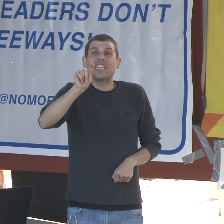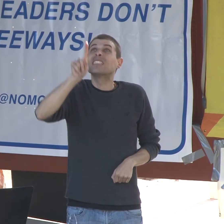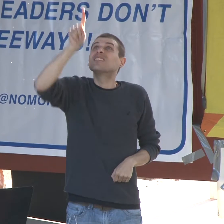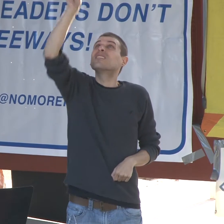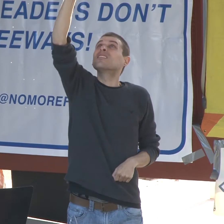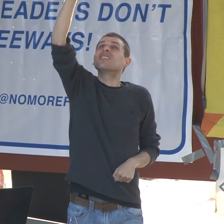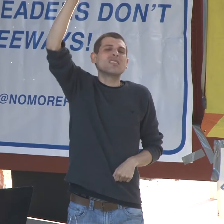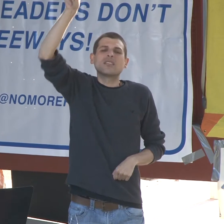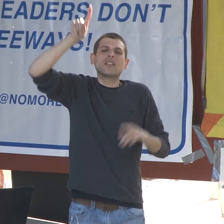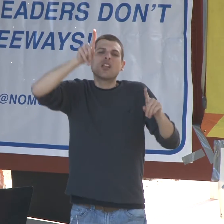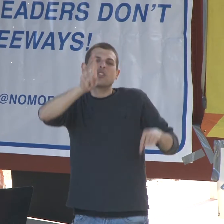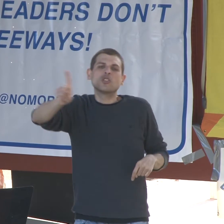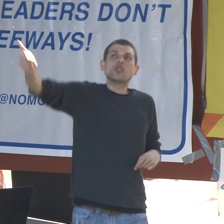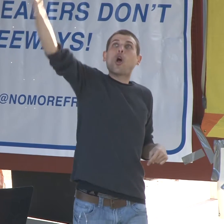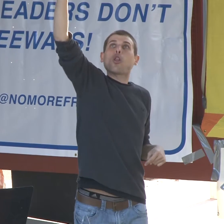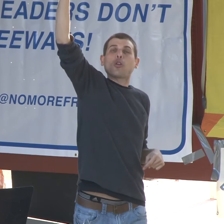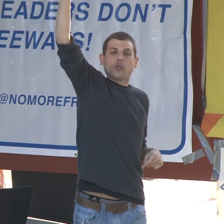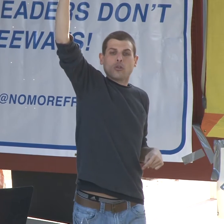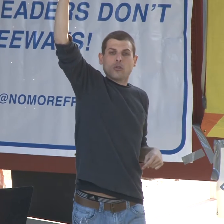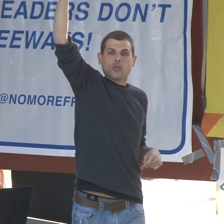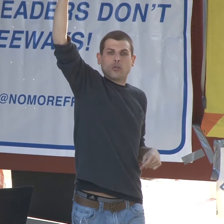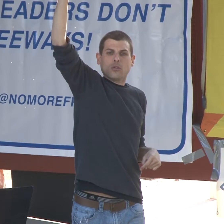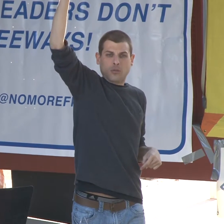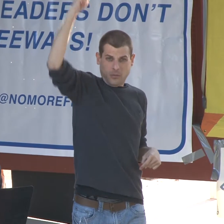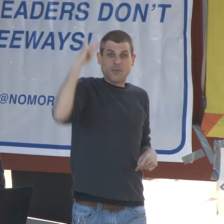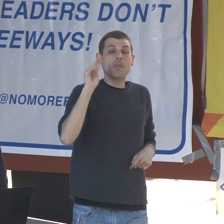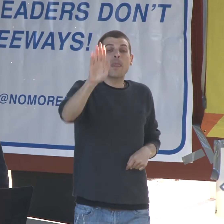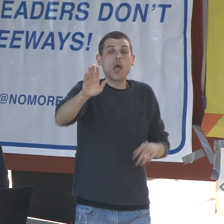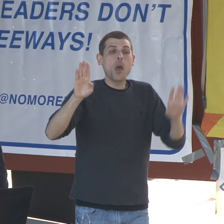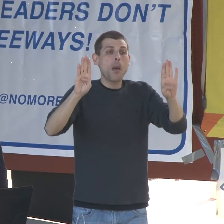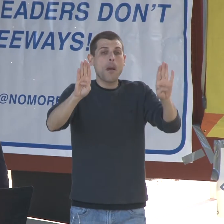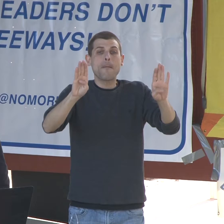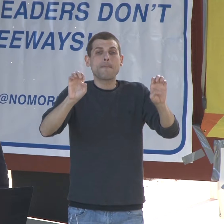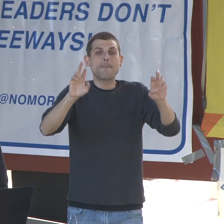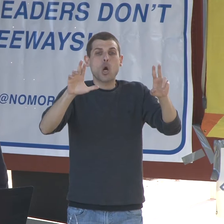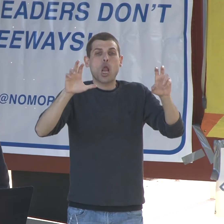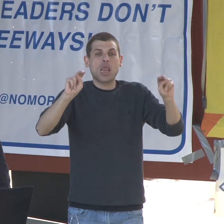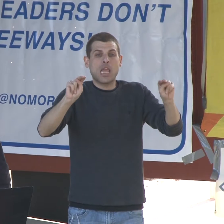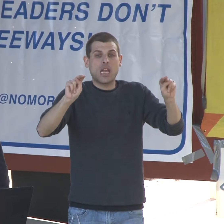than the structure of us right now. The Berlin Wall